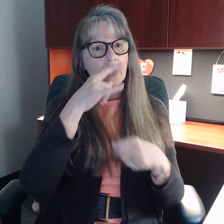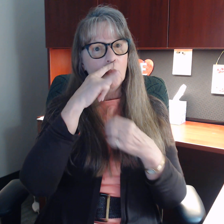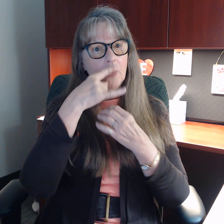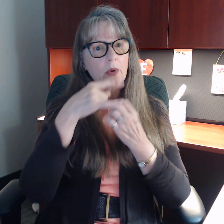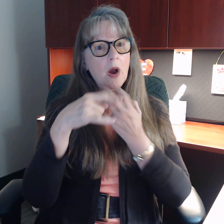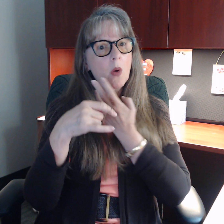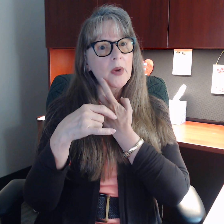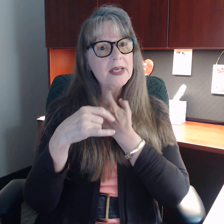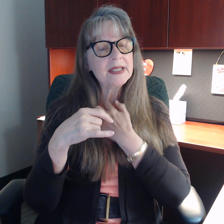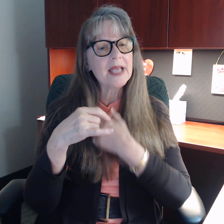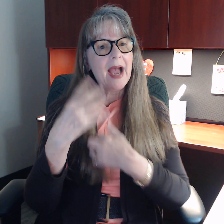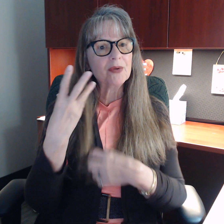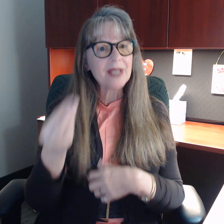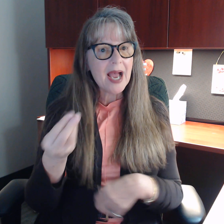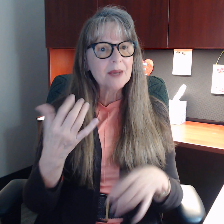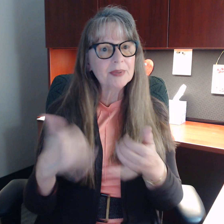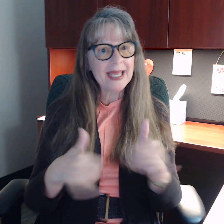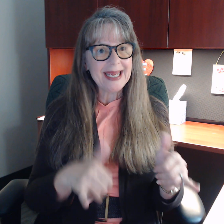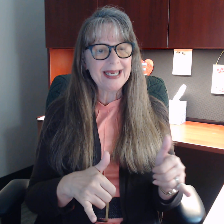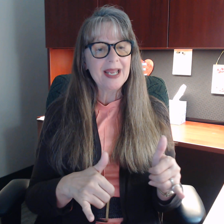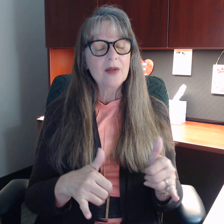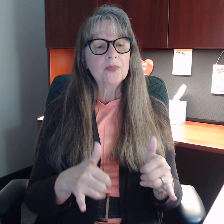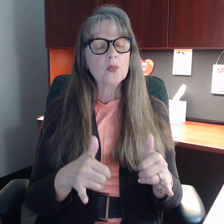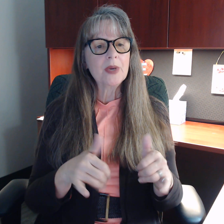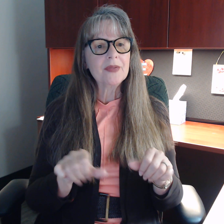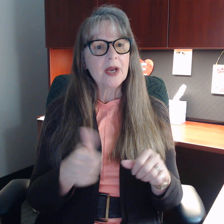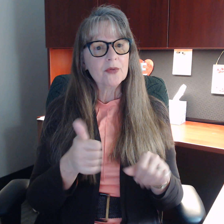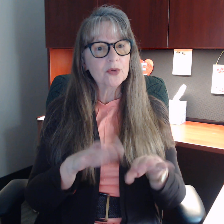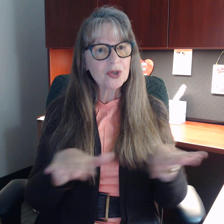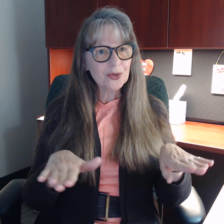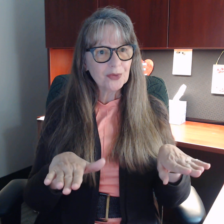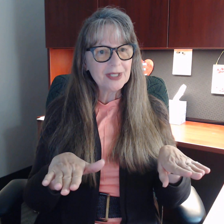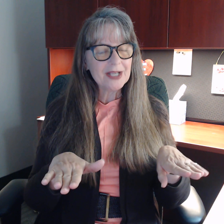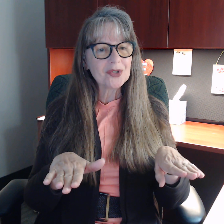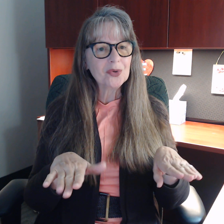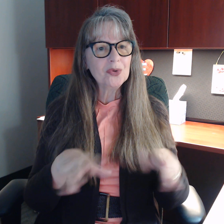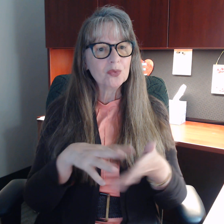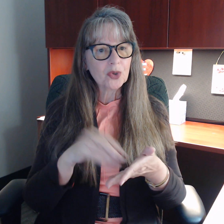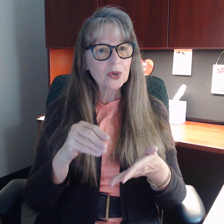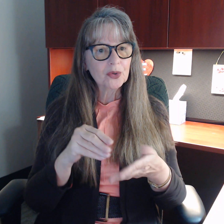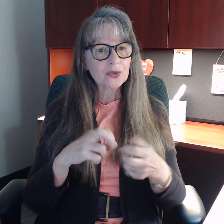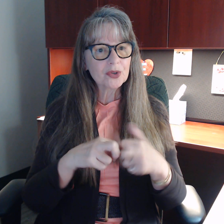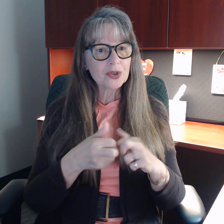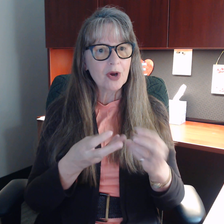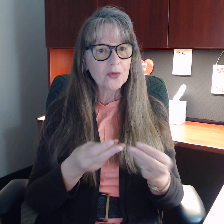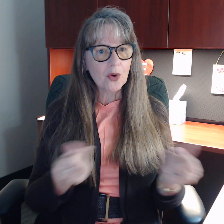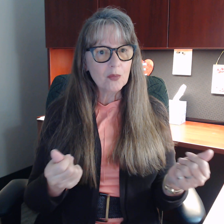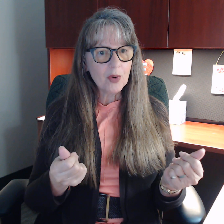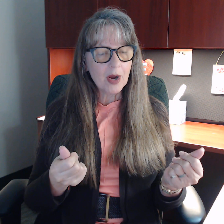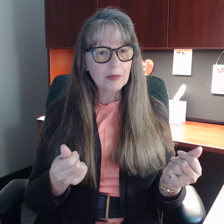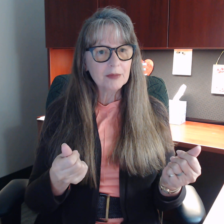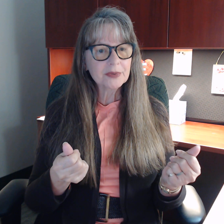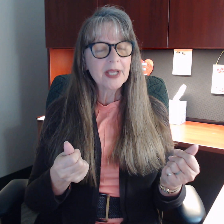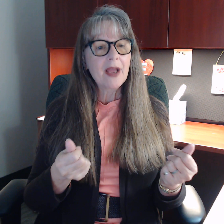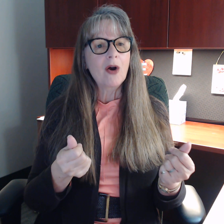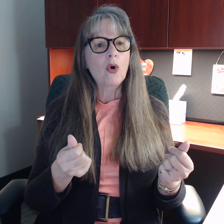were always outside playing with other children. And so you learn to solve your own problems or to